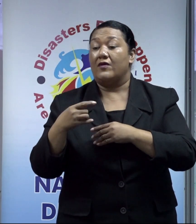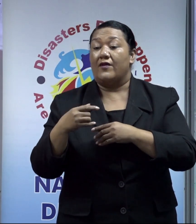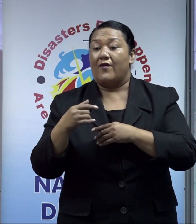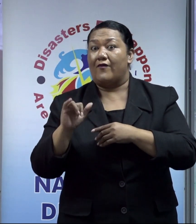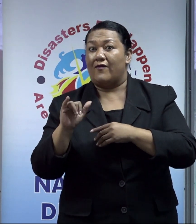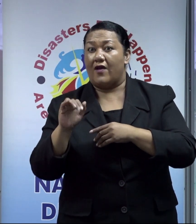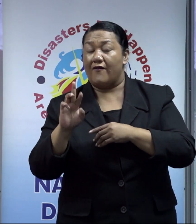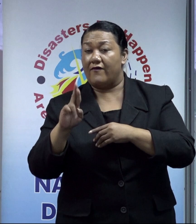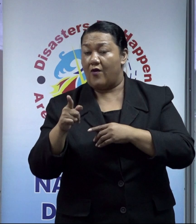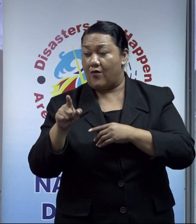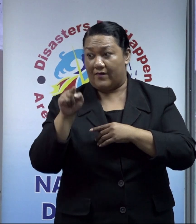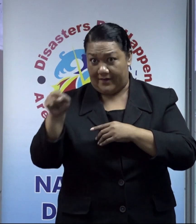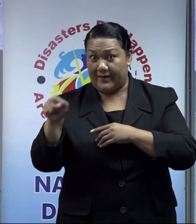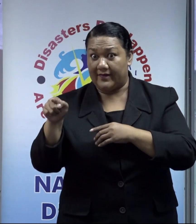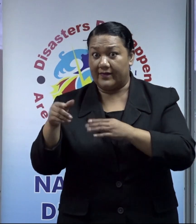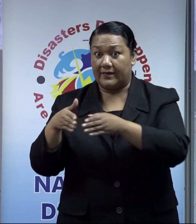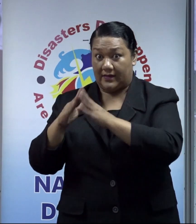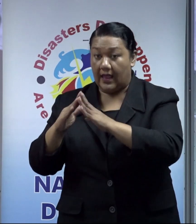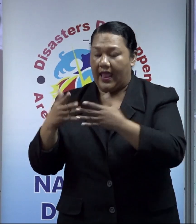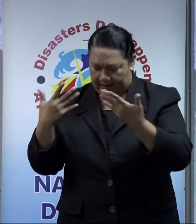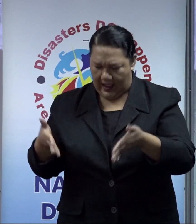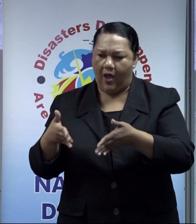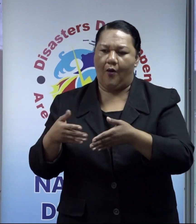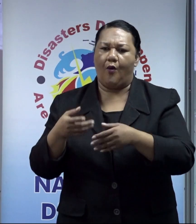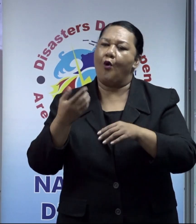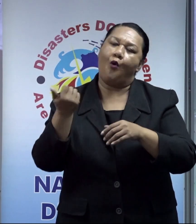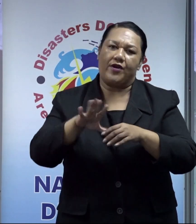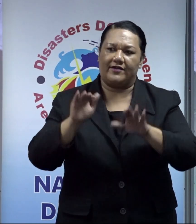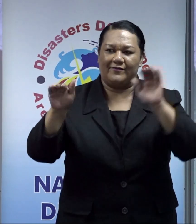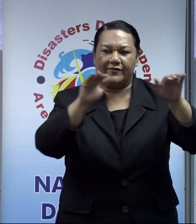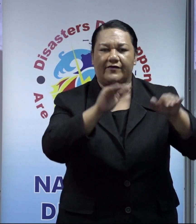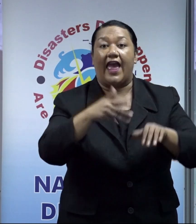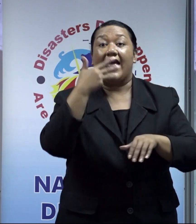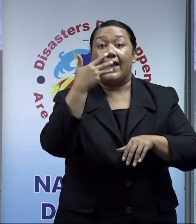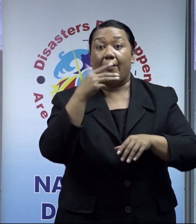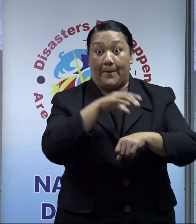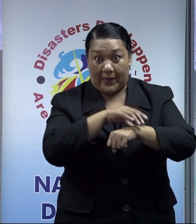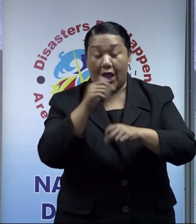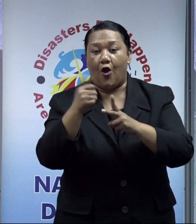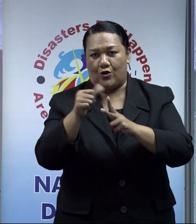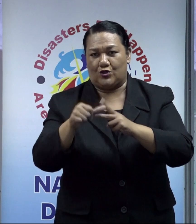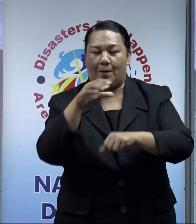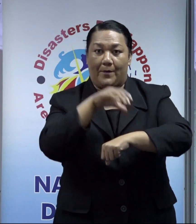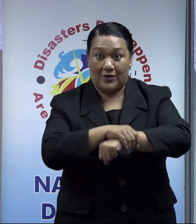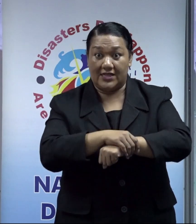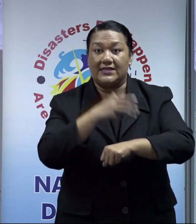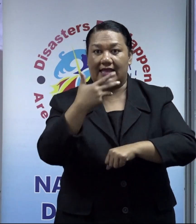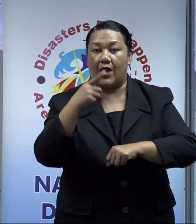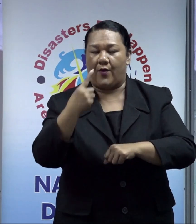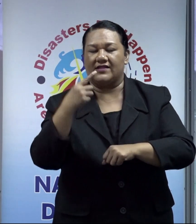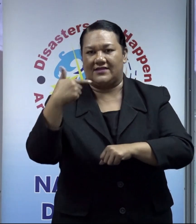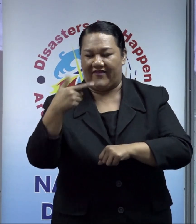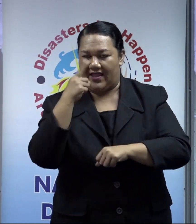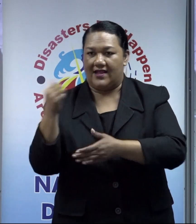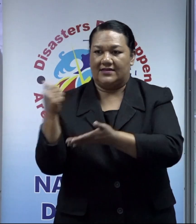divisional emergency operations centers have been activated. And of course, Fiji Police Force on 917 will be able to assist. How many